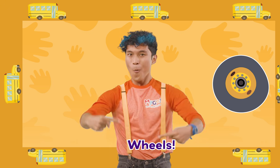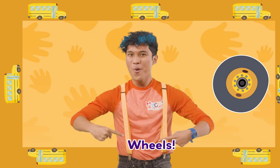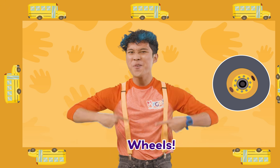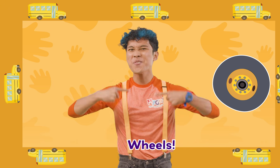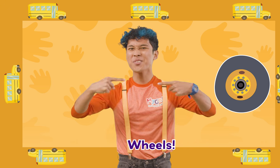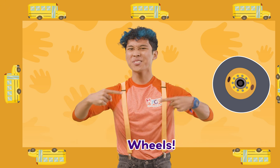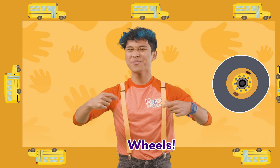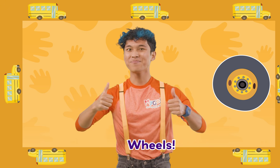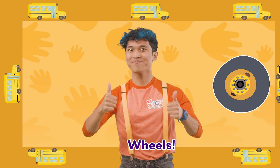Wheels.